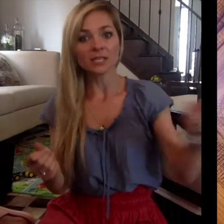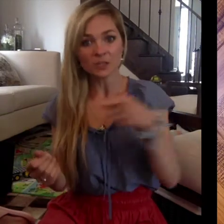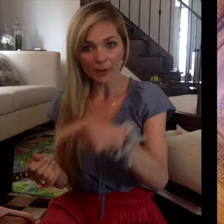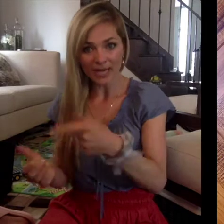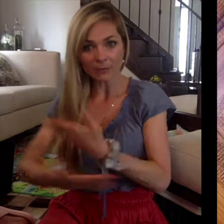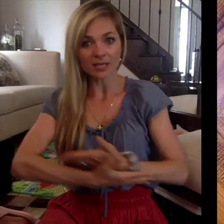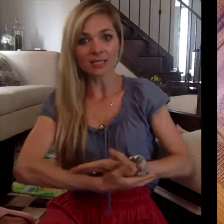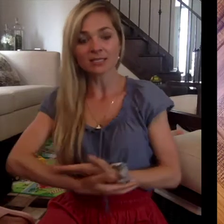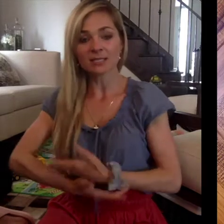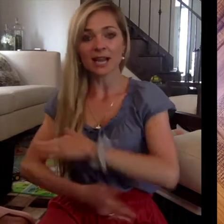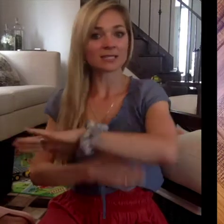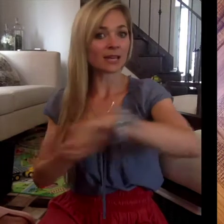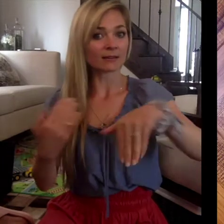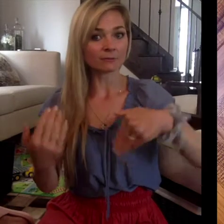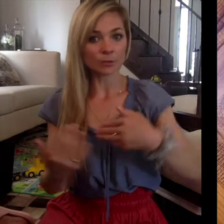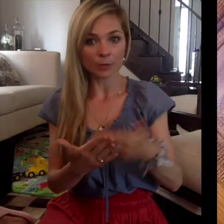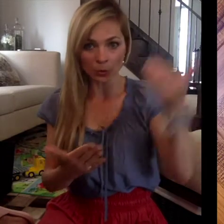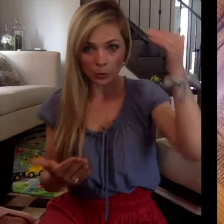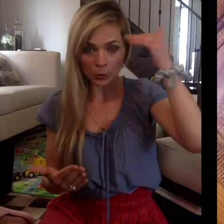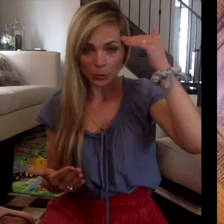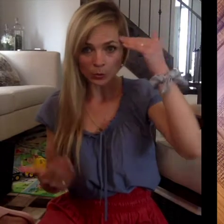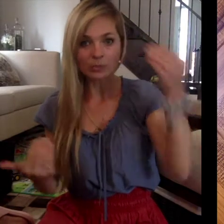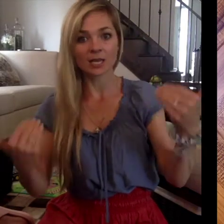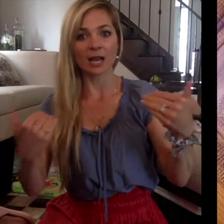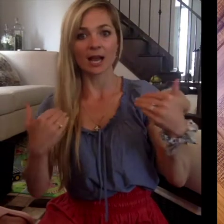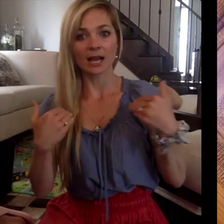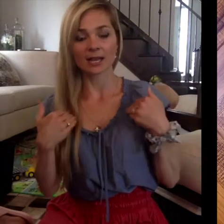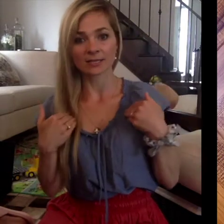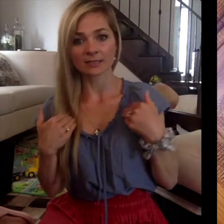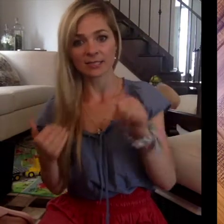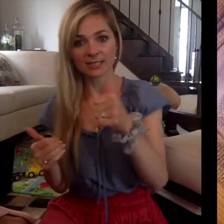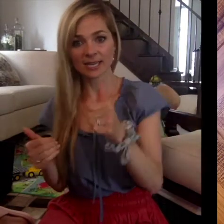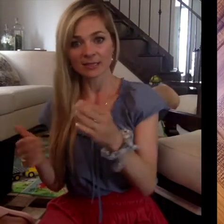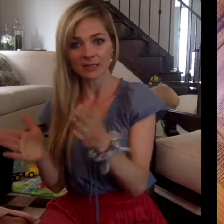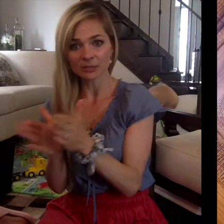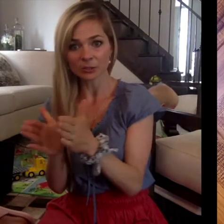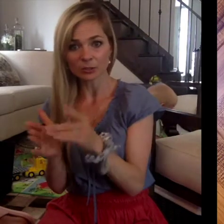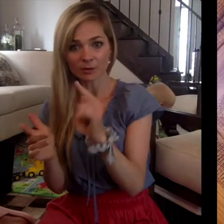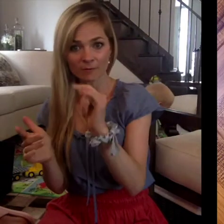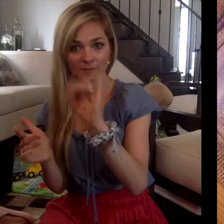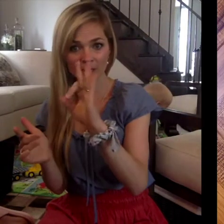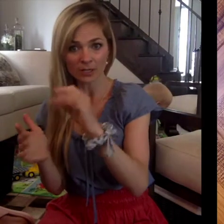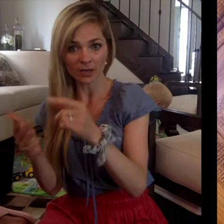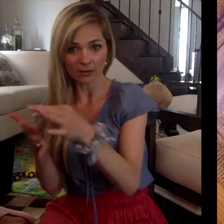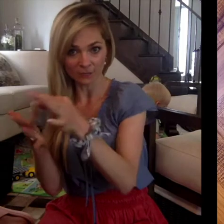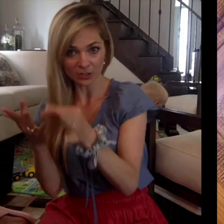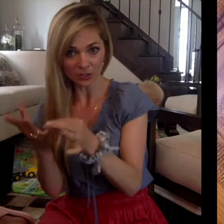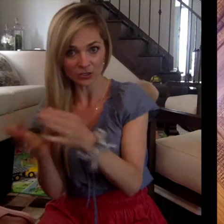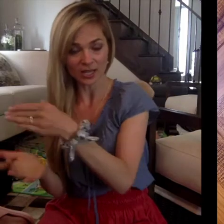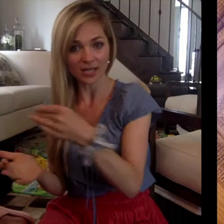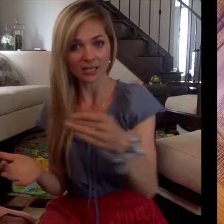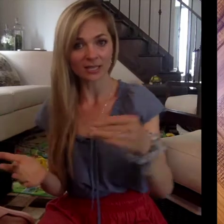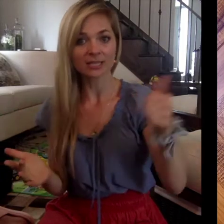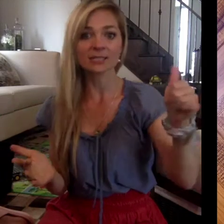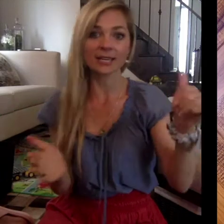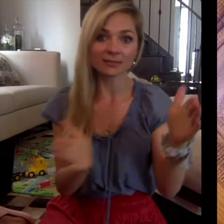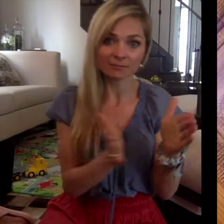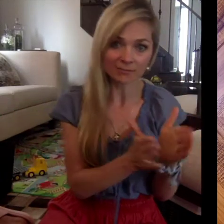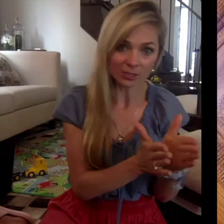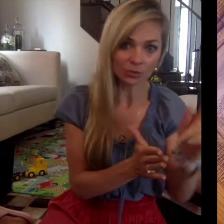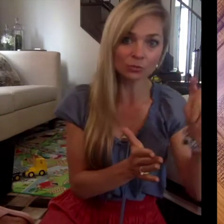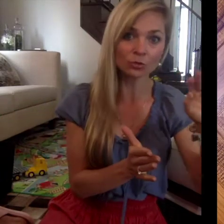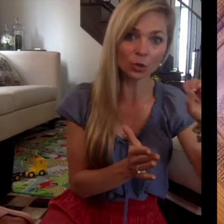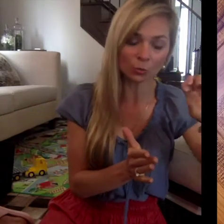both of these babies, as everyone knows, has 10 little fingers and